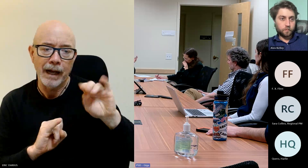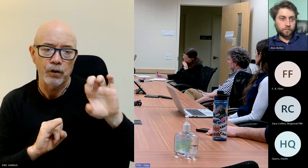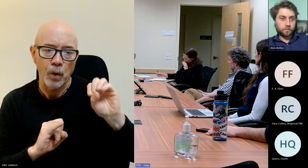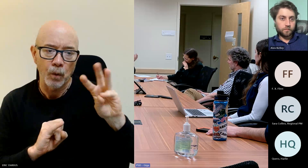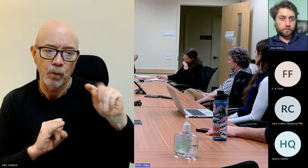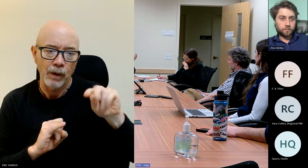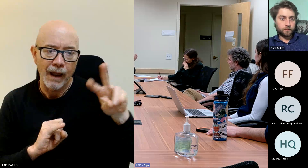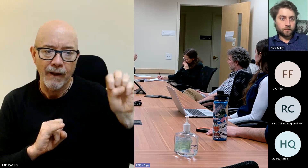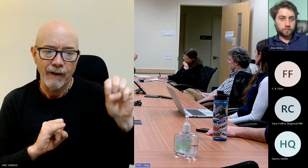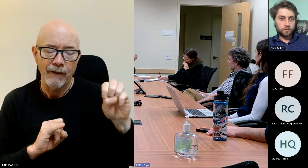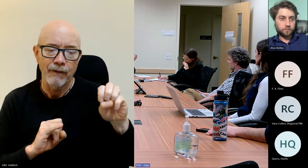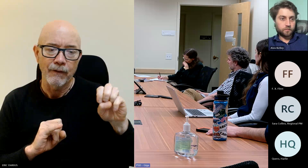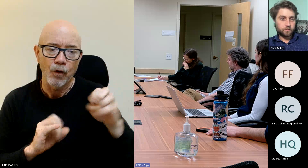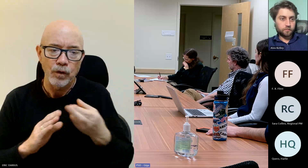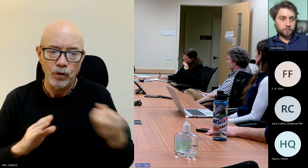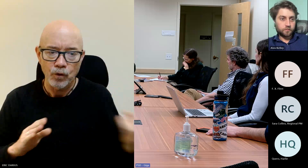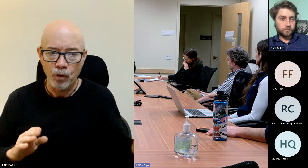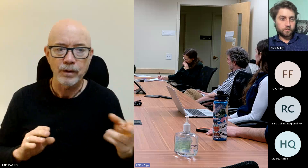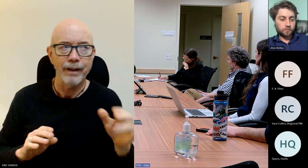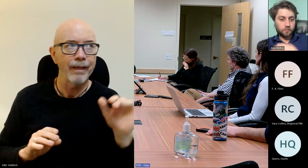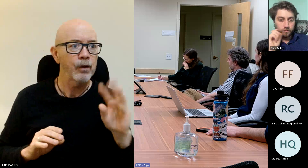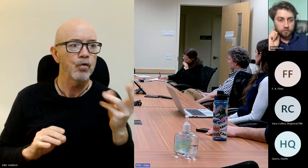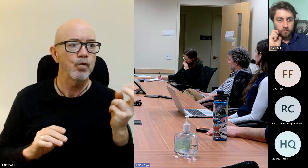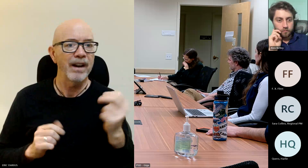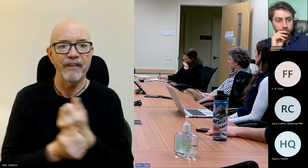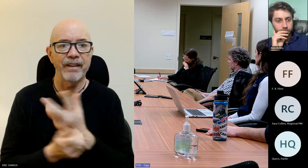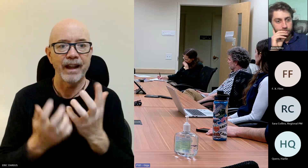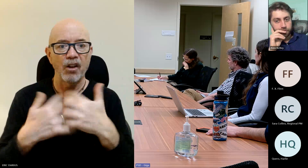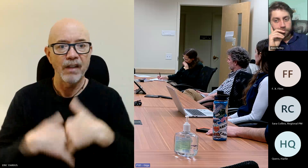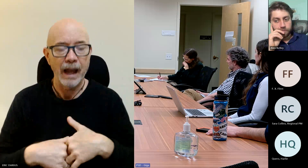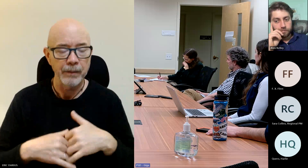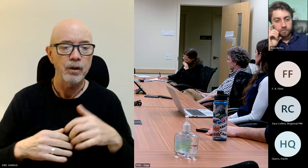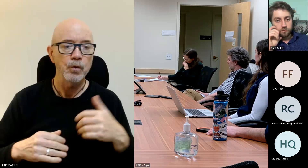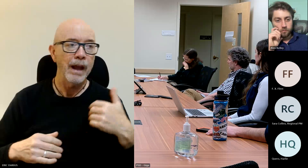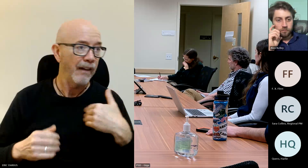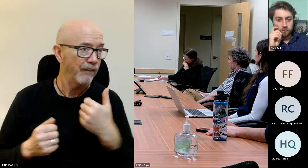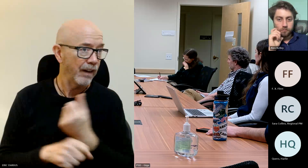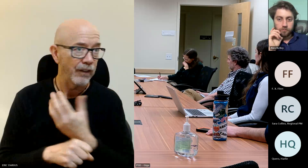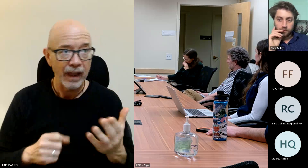collapses. It's generator protected, it's line of sight.